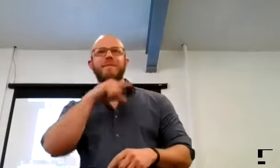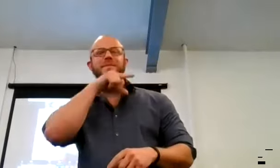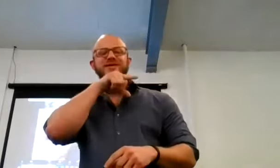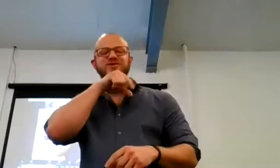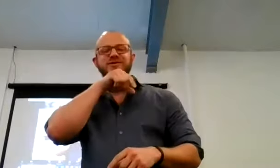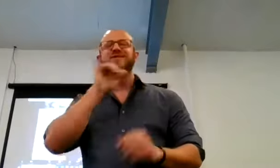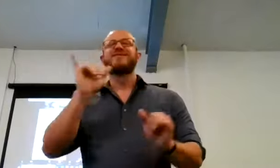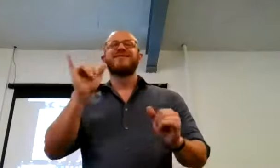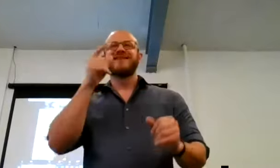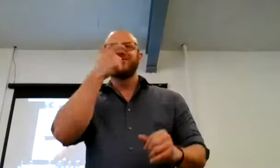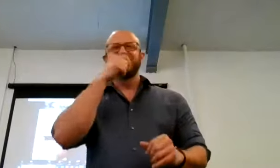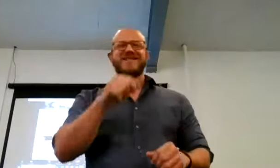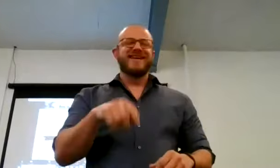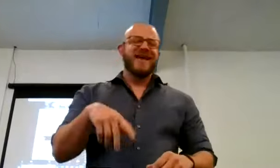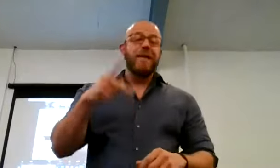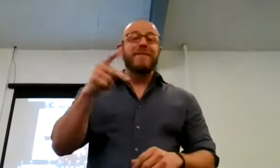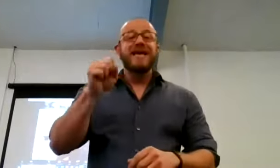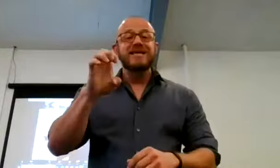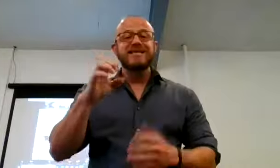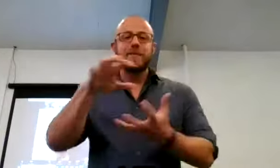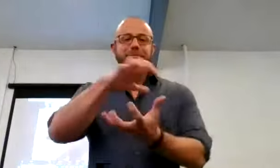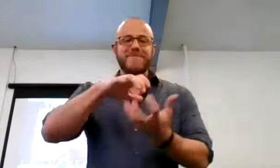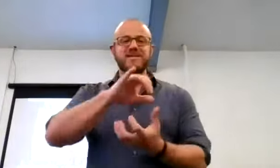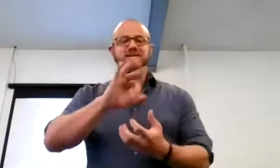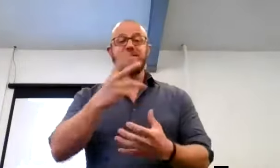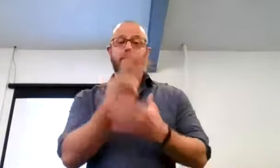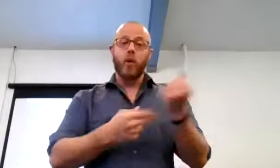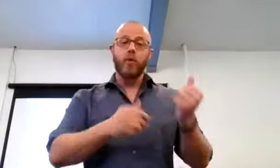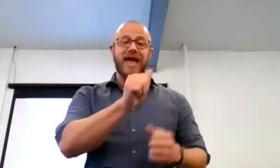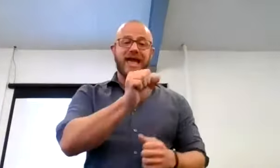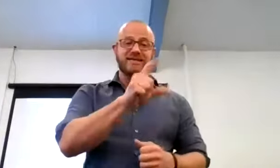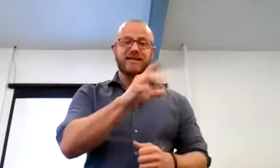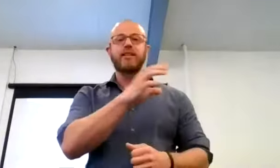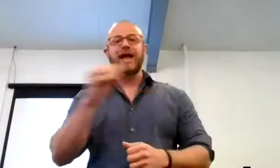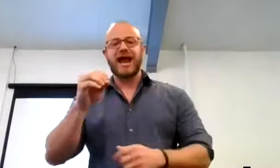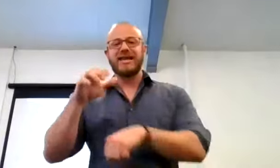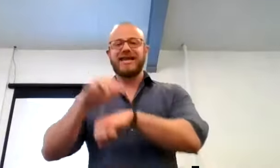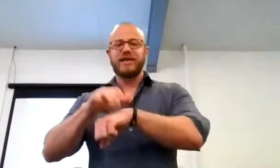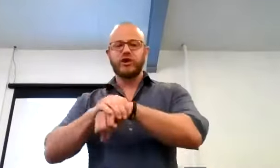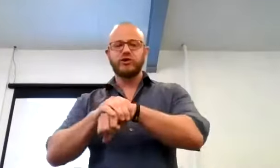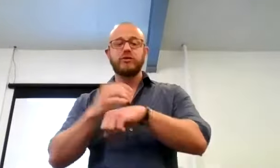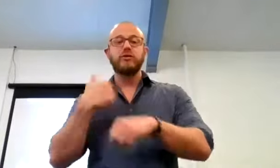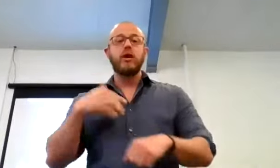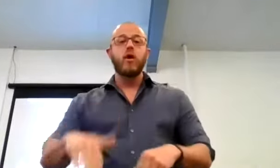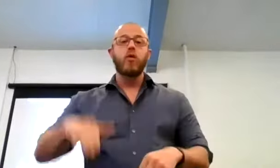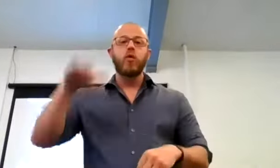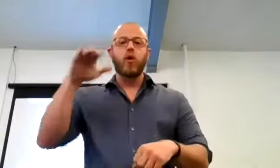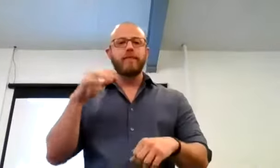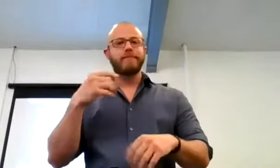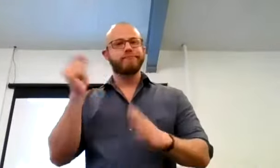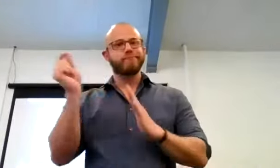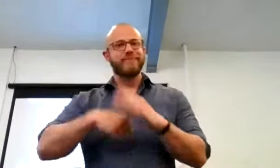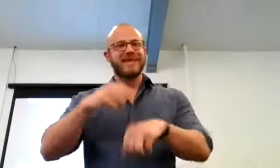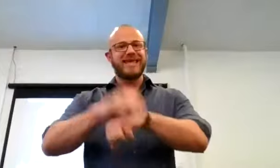Sign English, Pigeon, yeah. A PSE is a mixture of ASL and Sign English. So growing